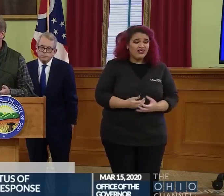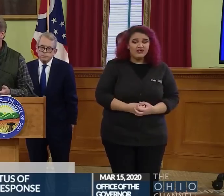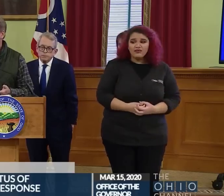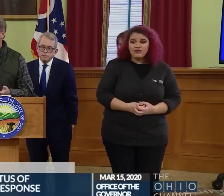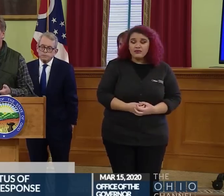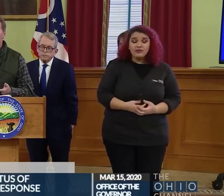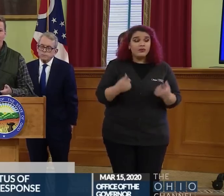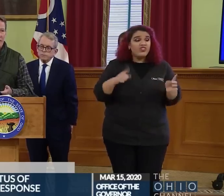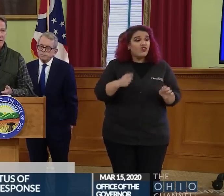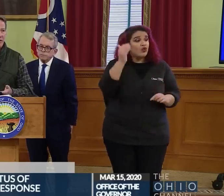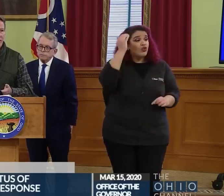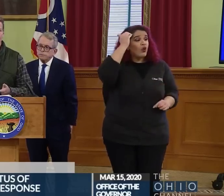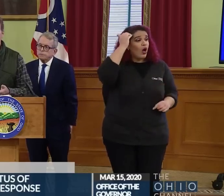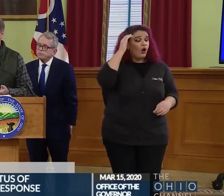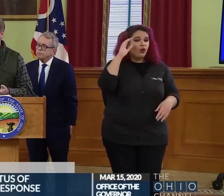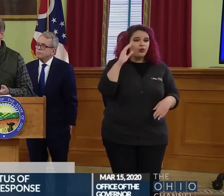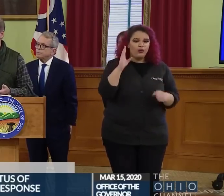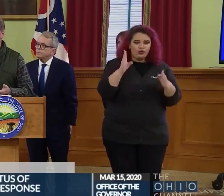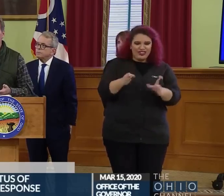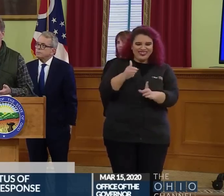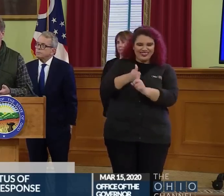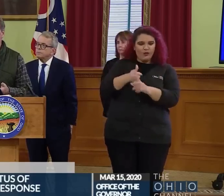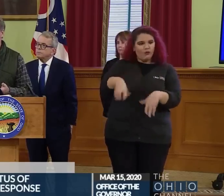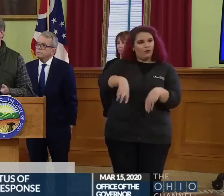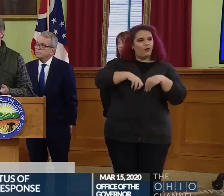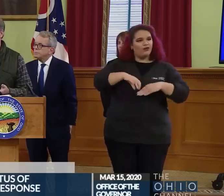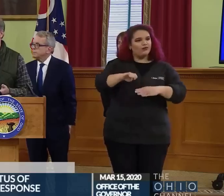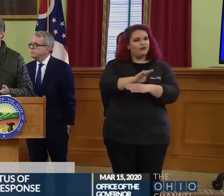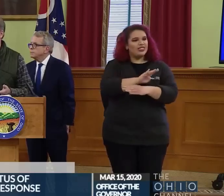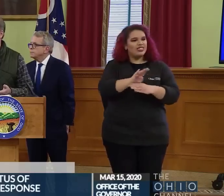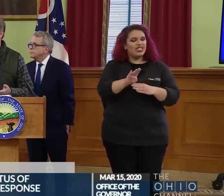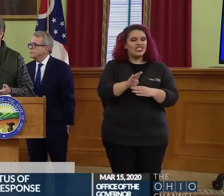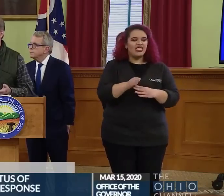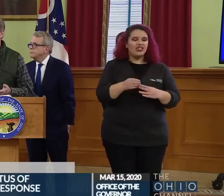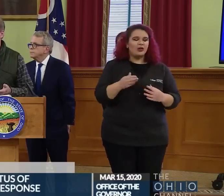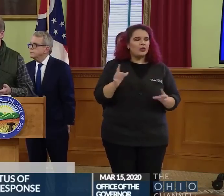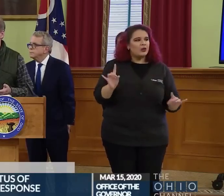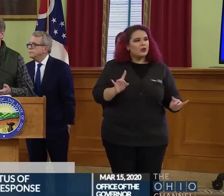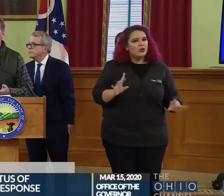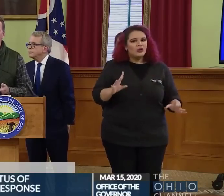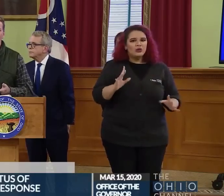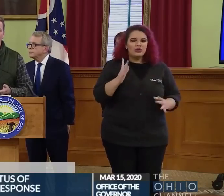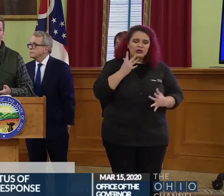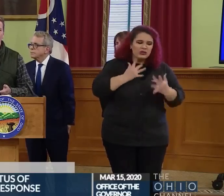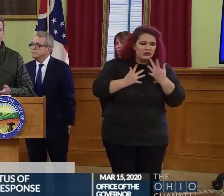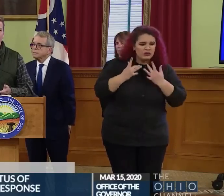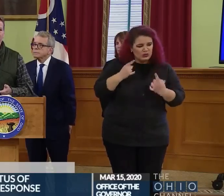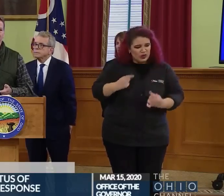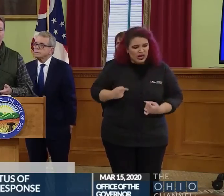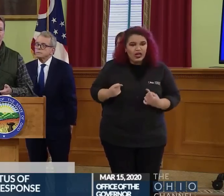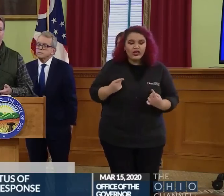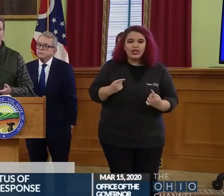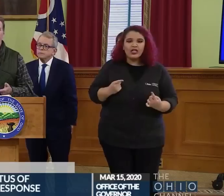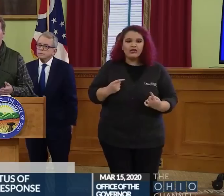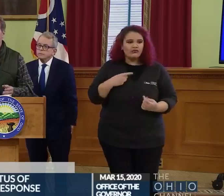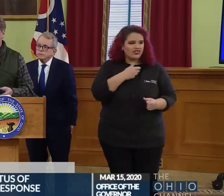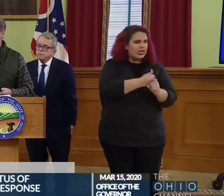a business owner who's having a difficult time as a result of this, find a way to help them. We all have to pitch in